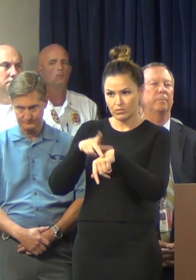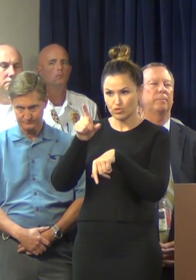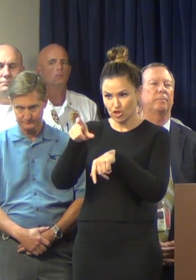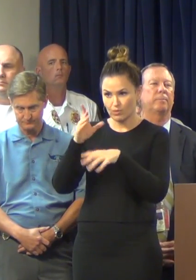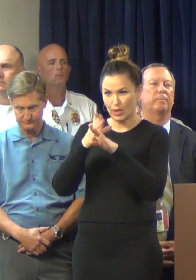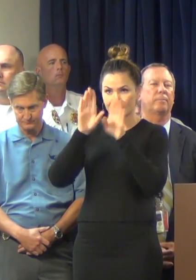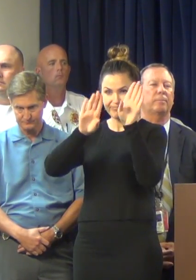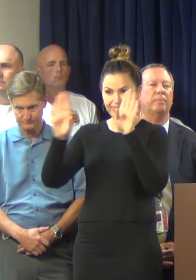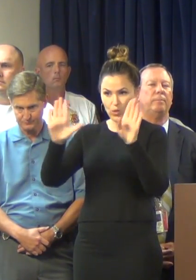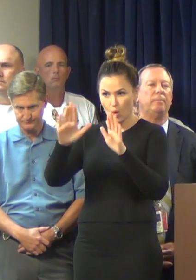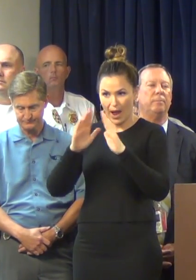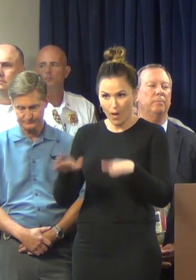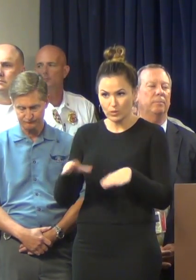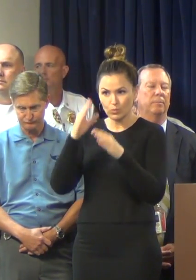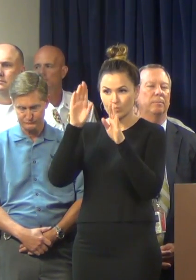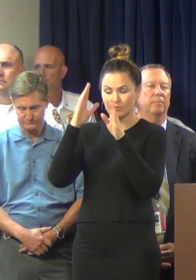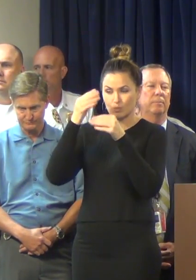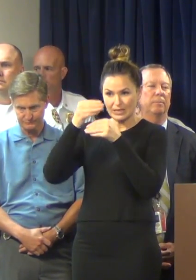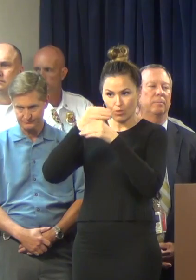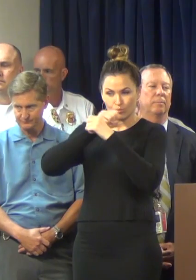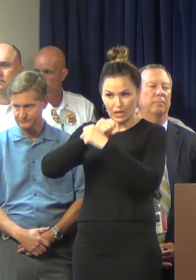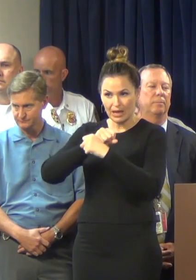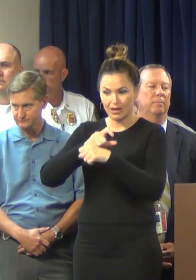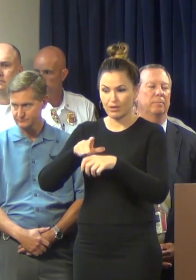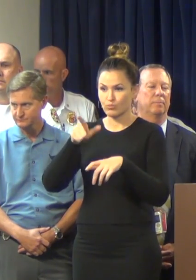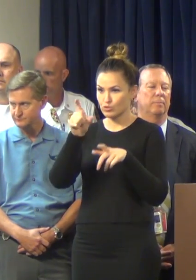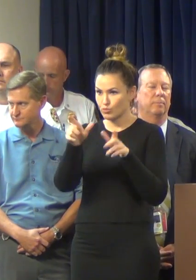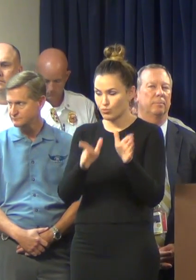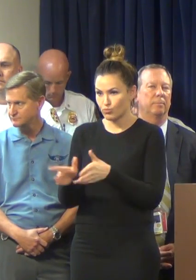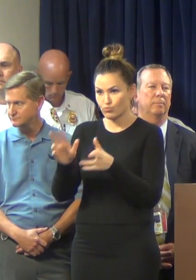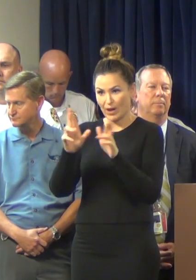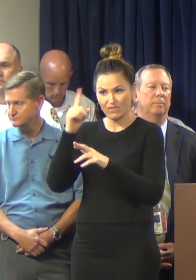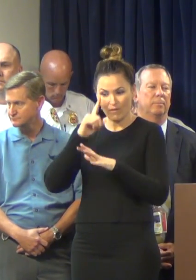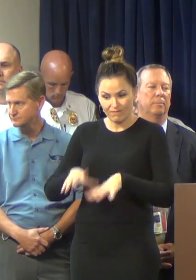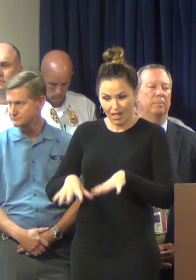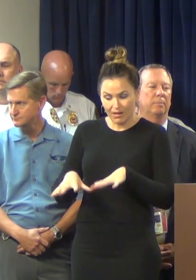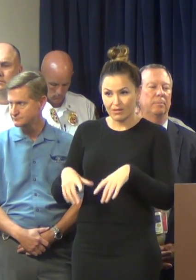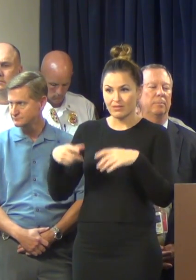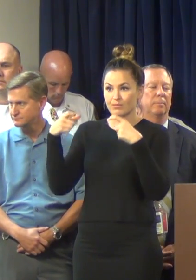home. You should be prepared for strong winds. You should be prepared for flooding. You should be prepared for power outages.